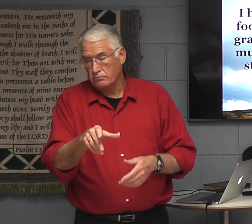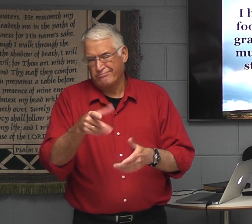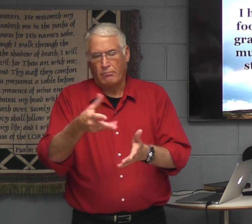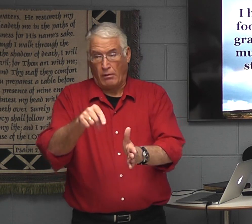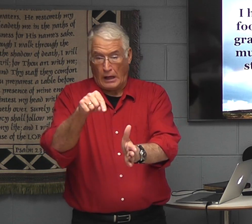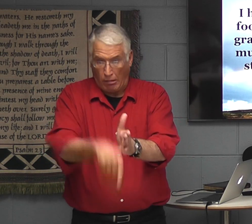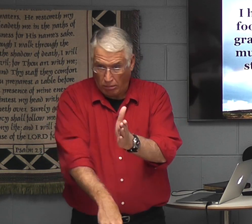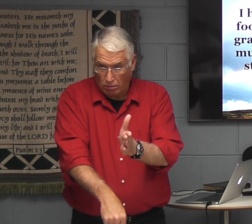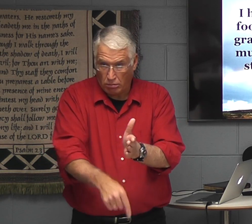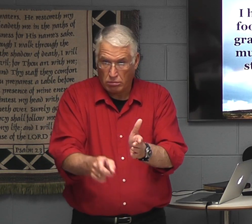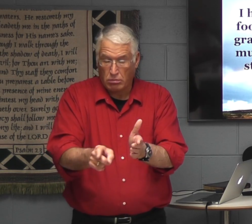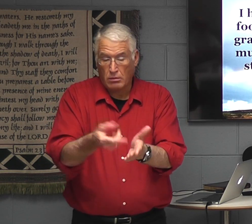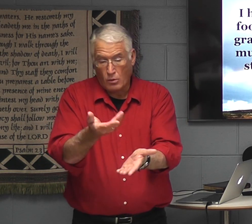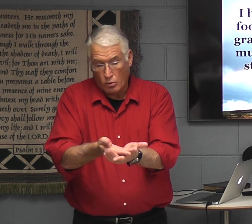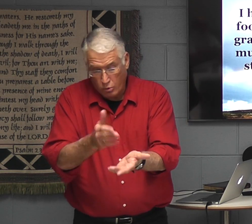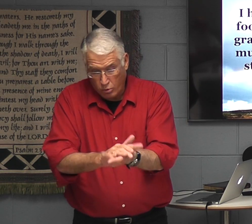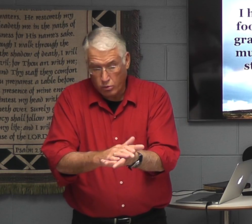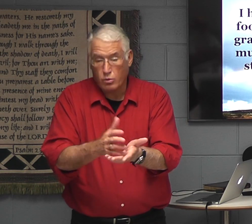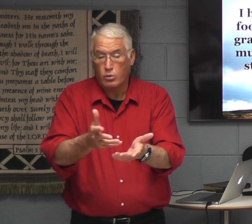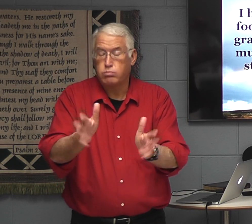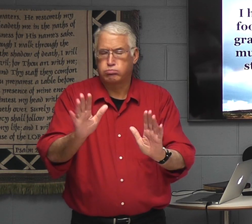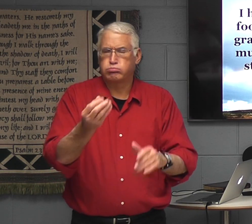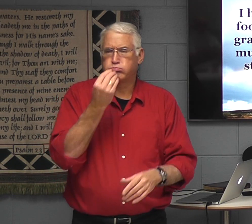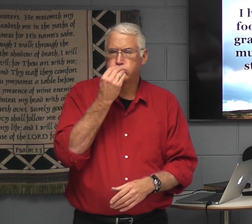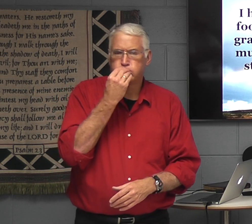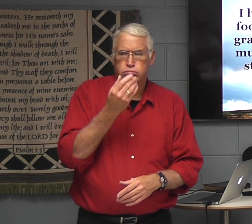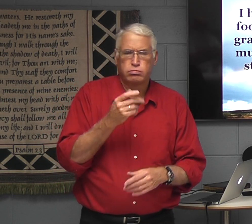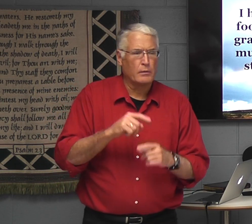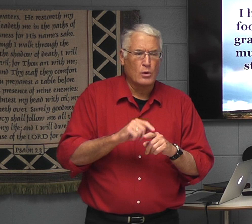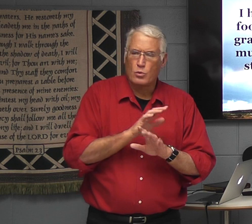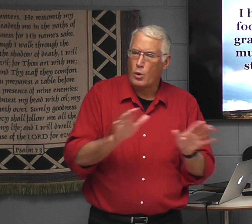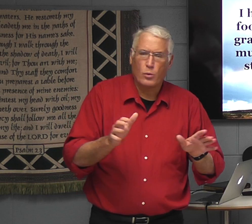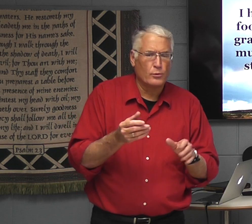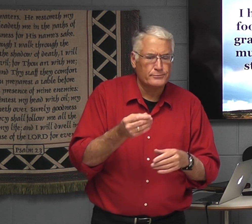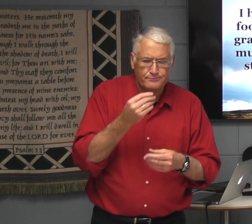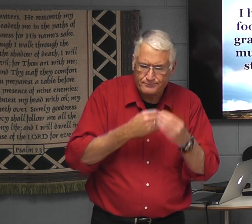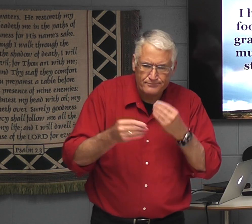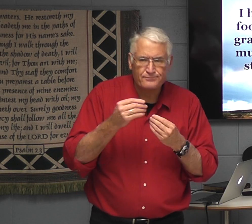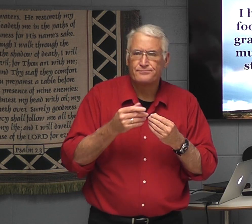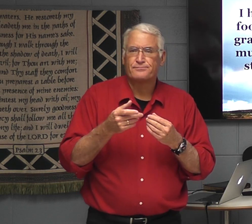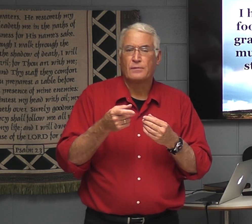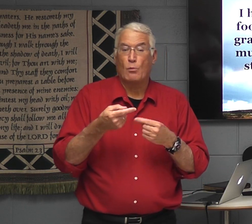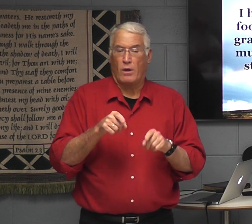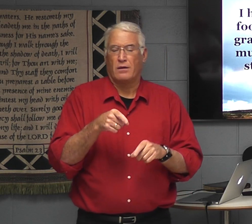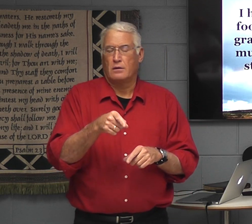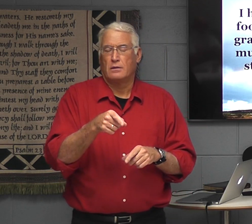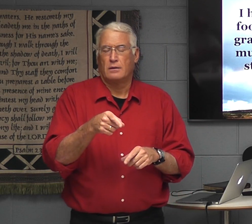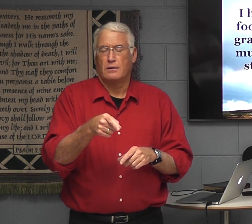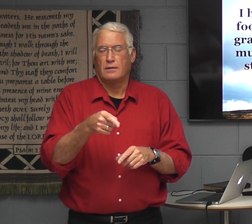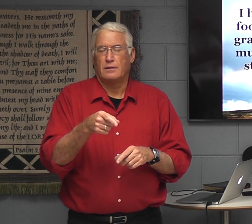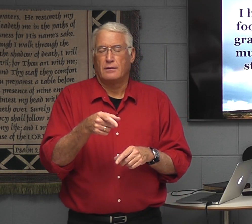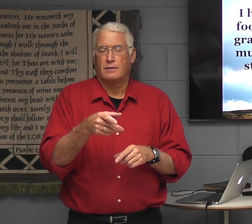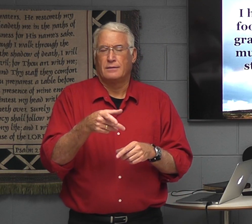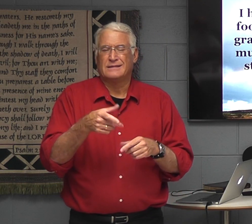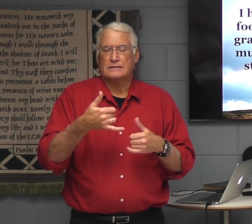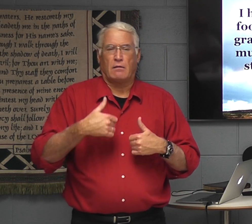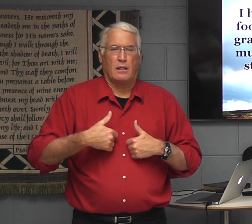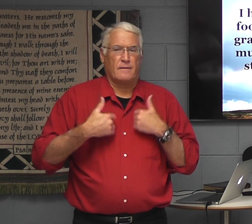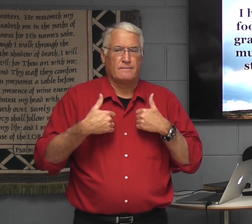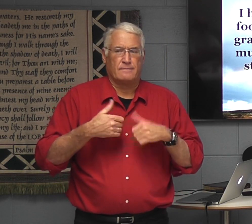You must cook it. You have to kill the animal and then cook it, and then you can eat it. You cannot eat the animal